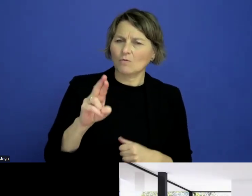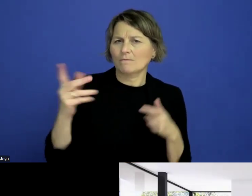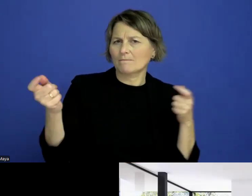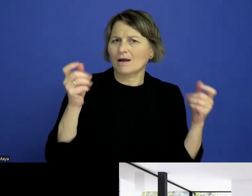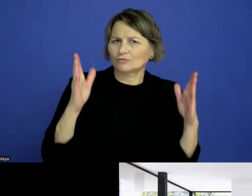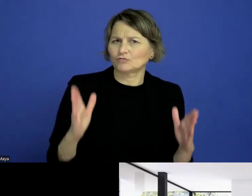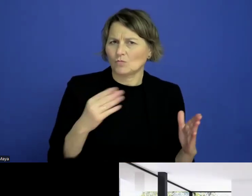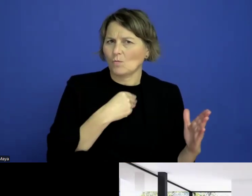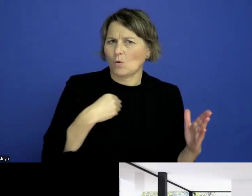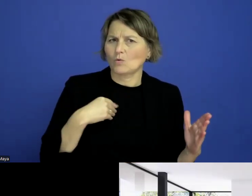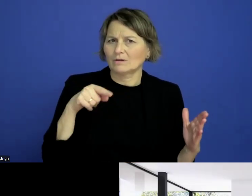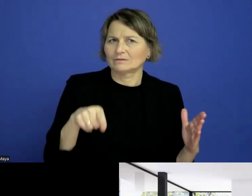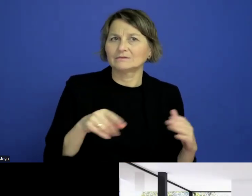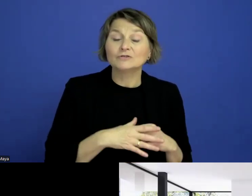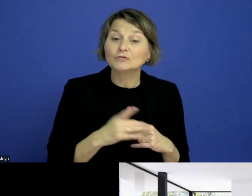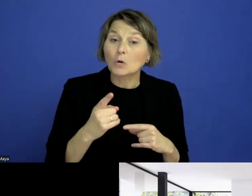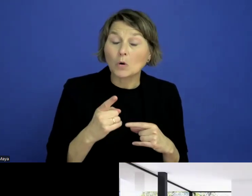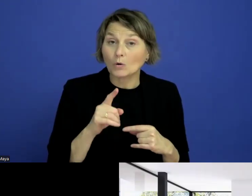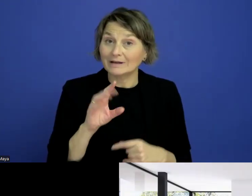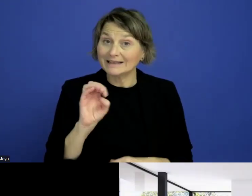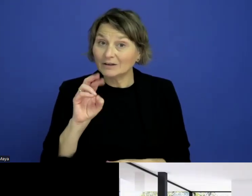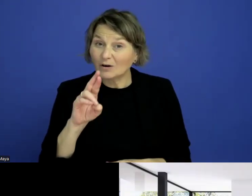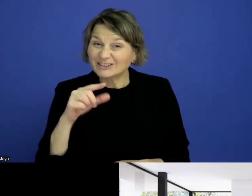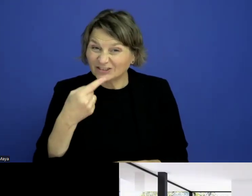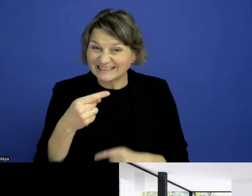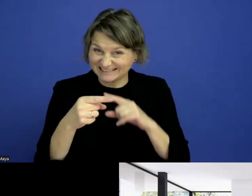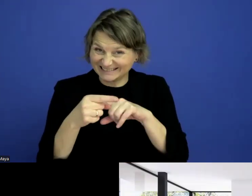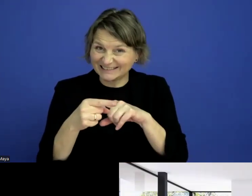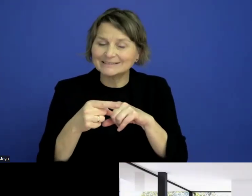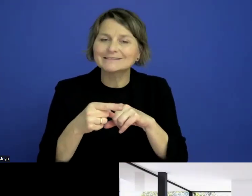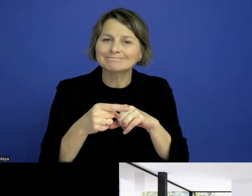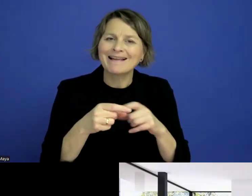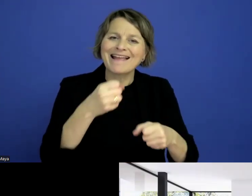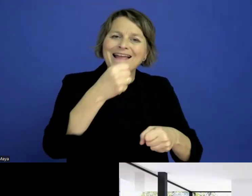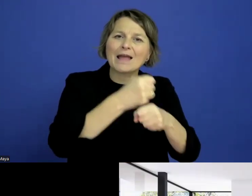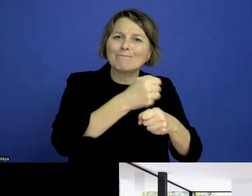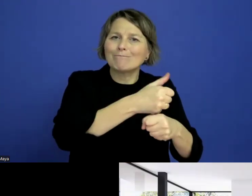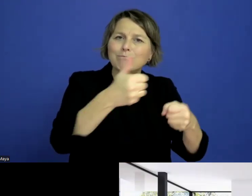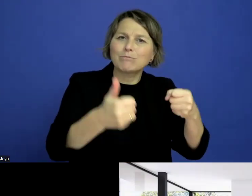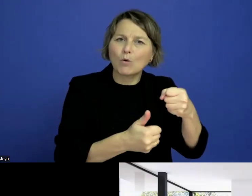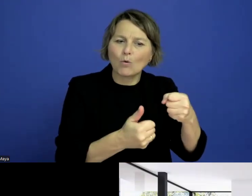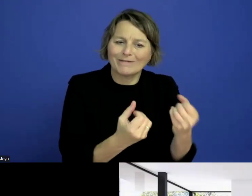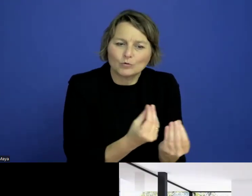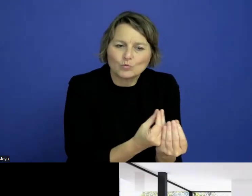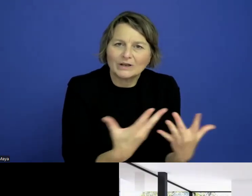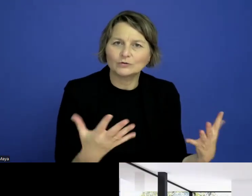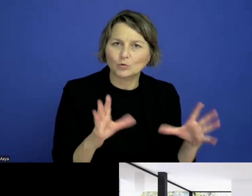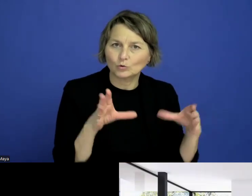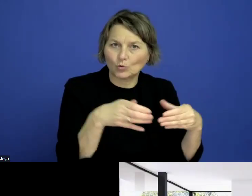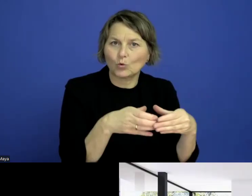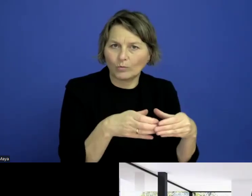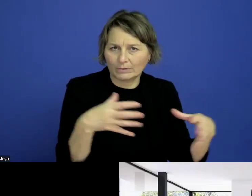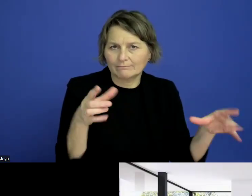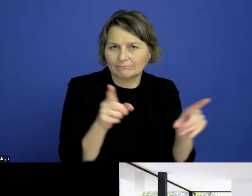employee network groups, or ERGs or ENGs. In Capgemini, you have the ERGs capability and